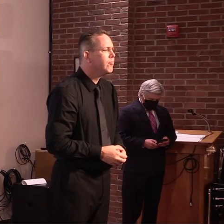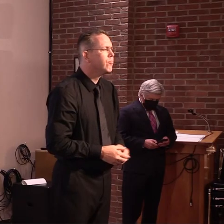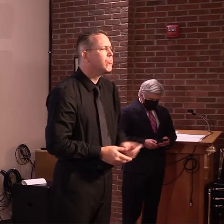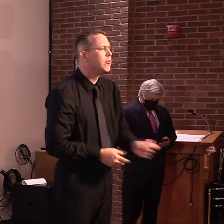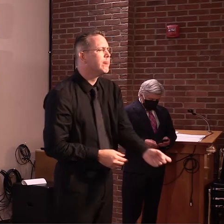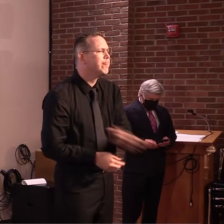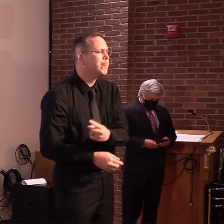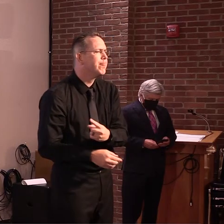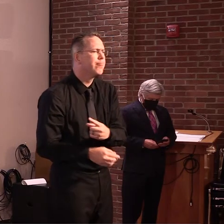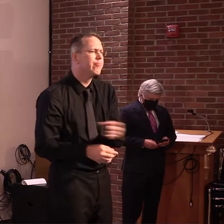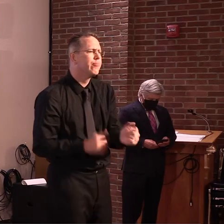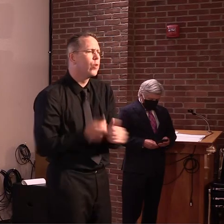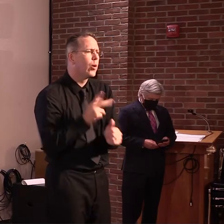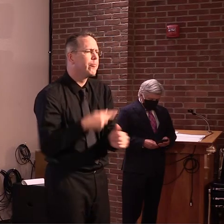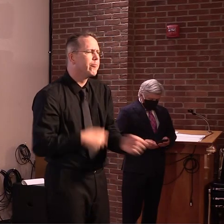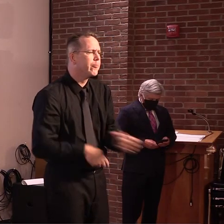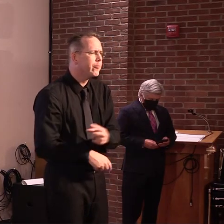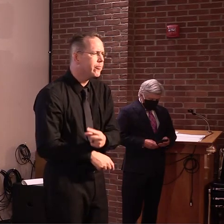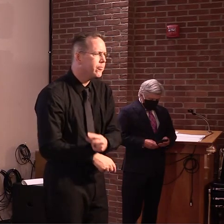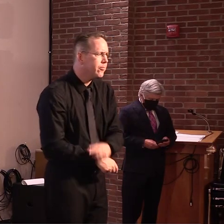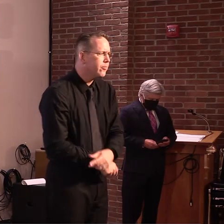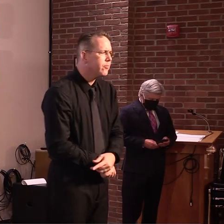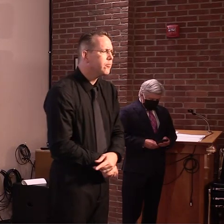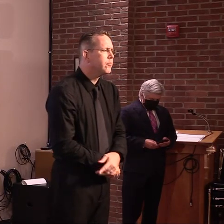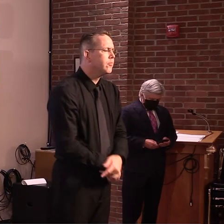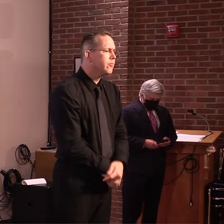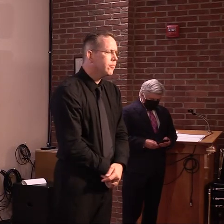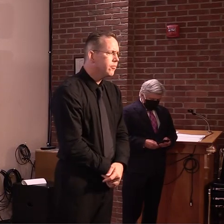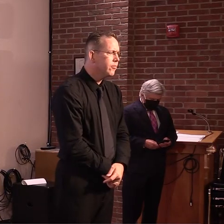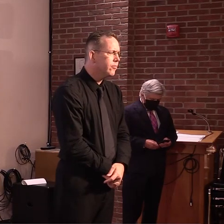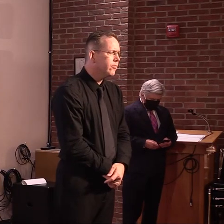So could people hold out their wedding and ask their guests to wear masks?